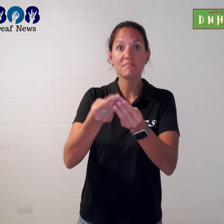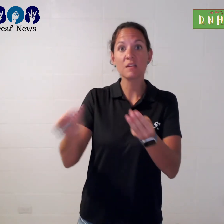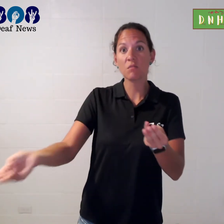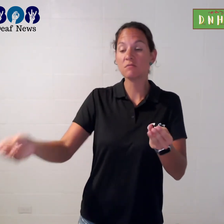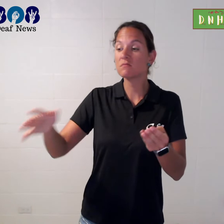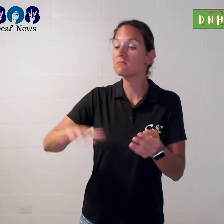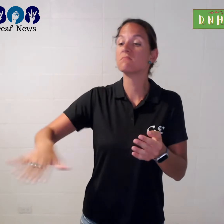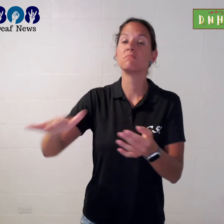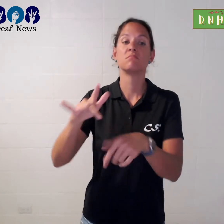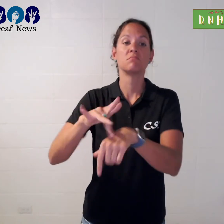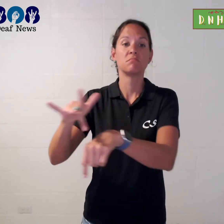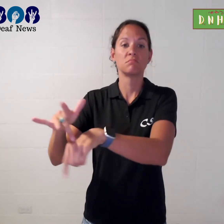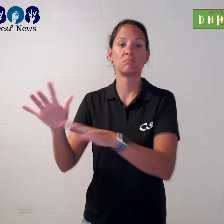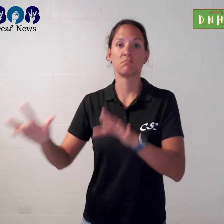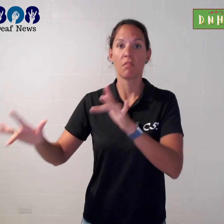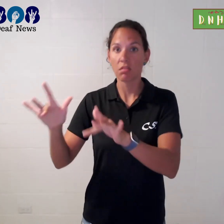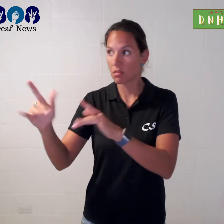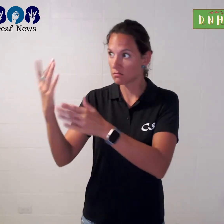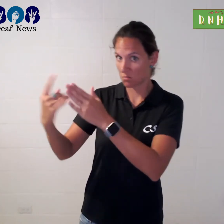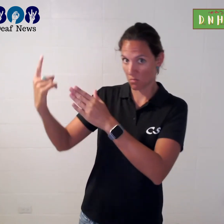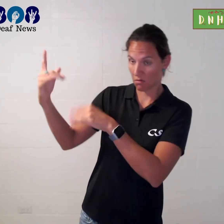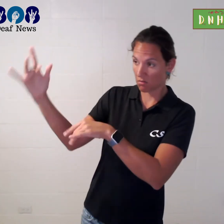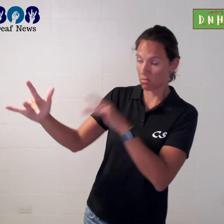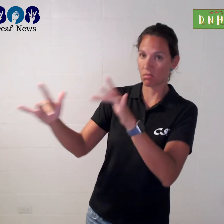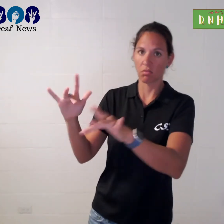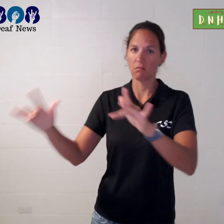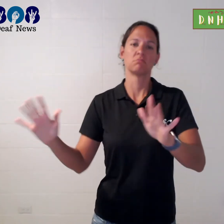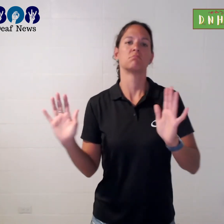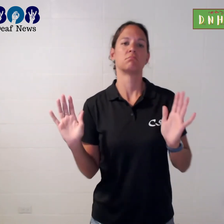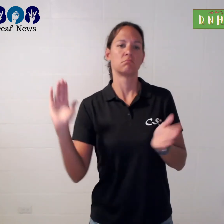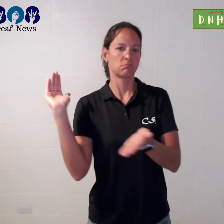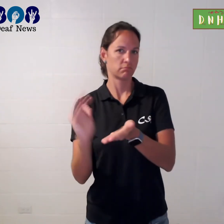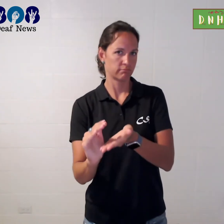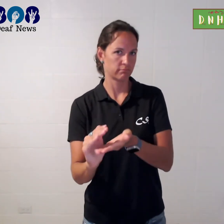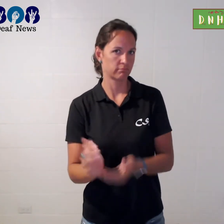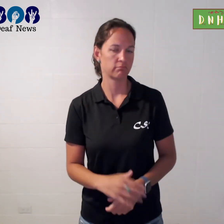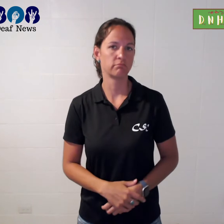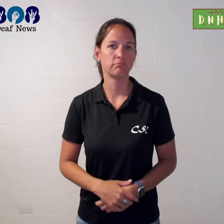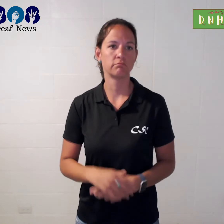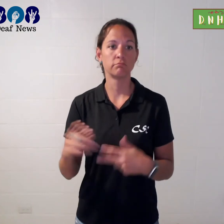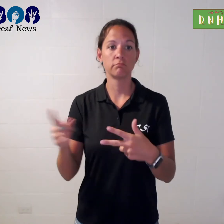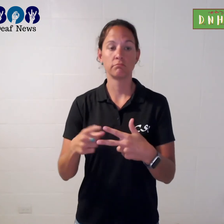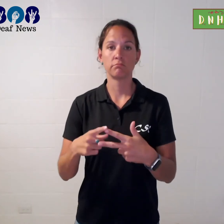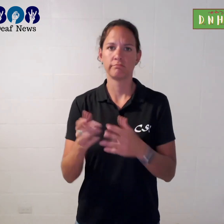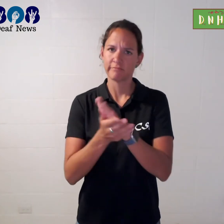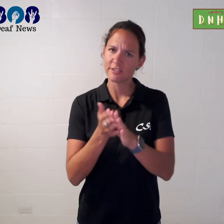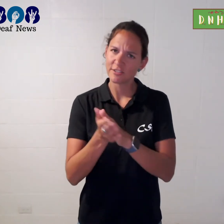The CDC recommends the following. Avoid contact with materials that have